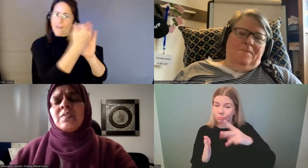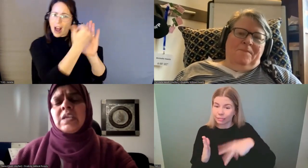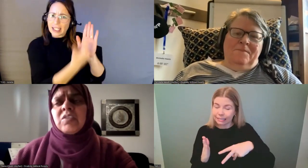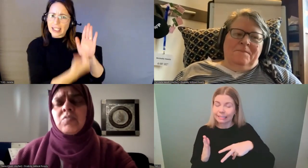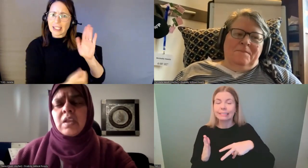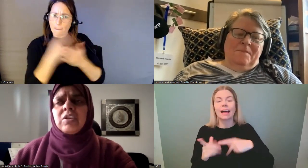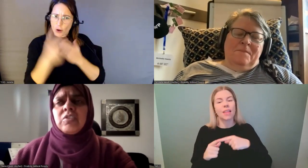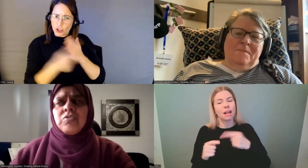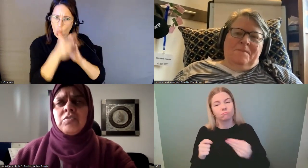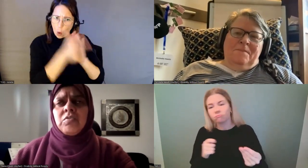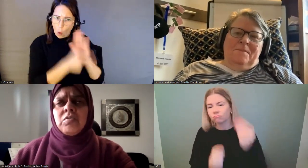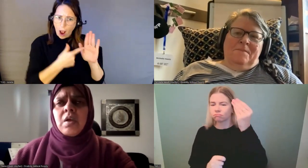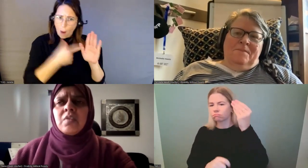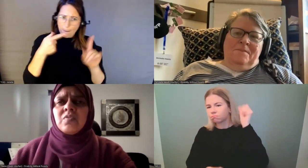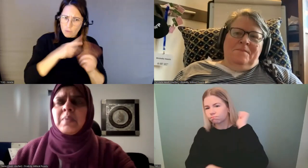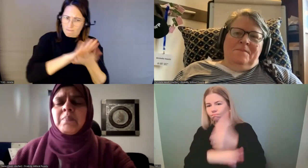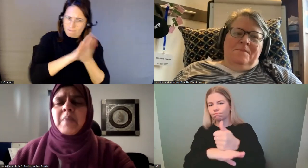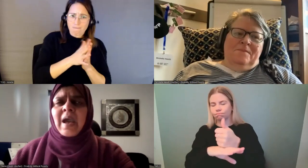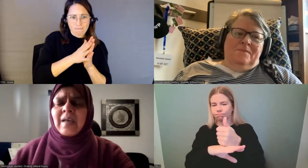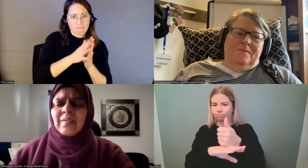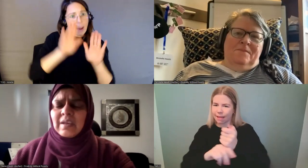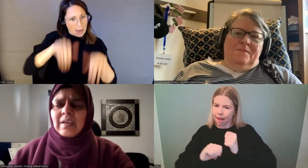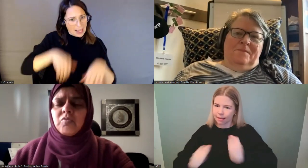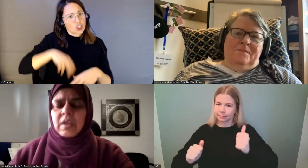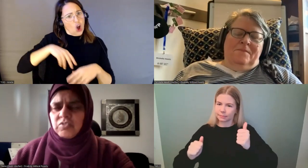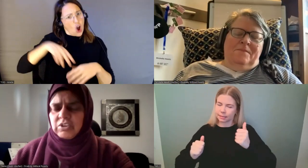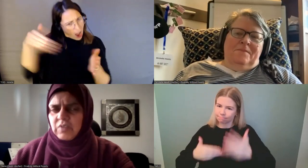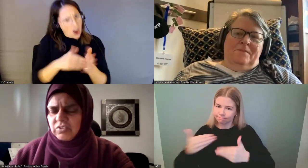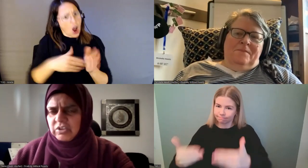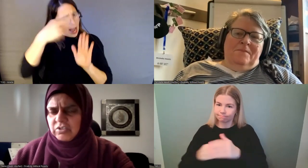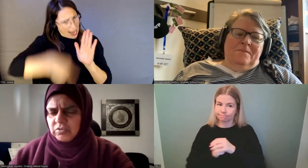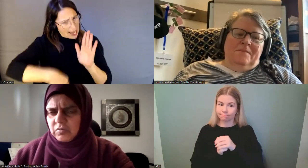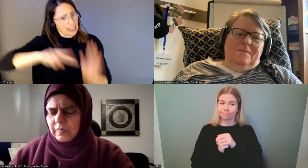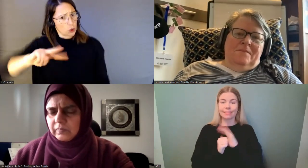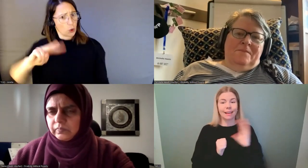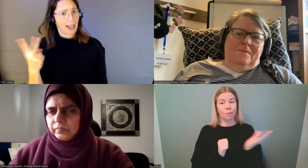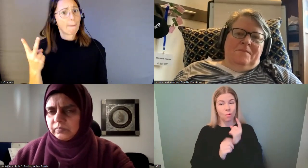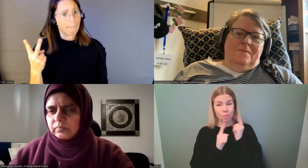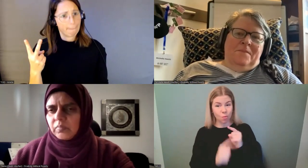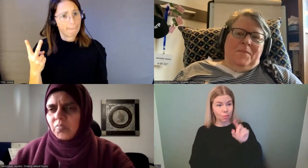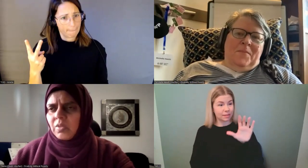want C22 to be passed in 2022.